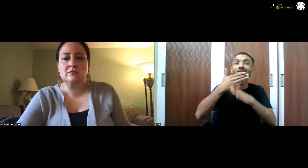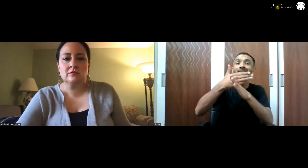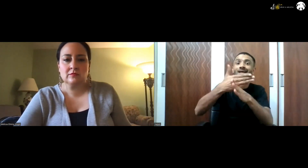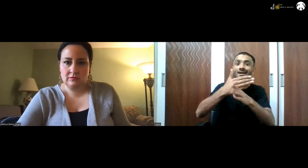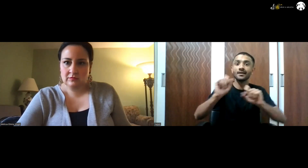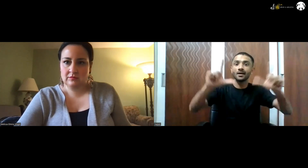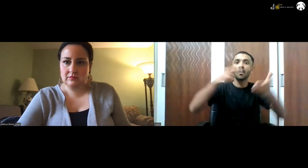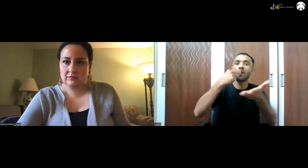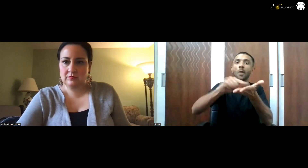rights.